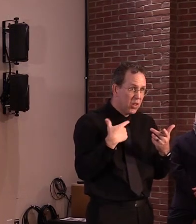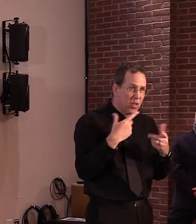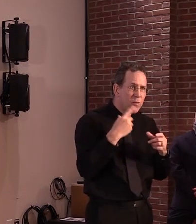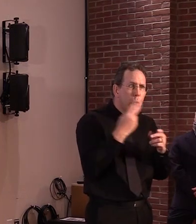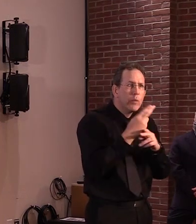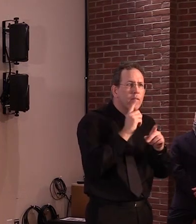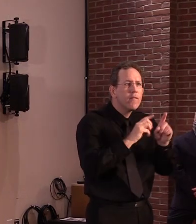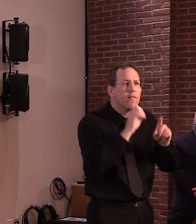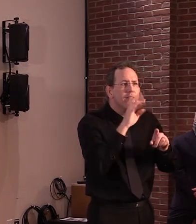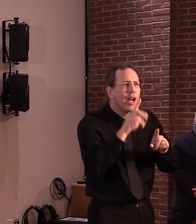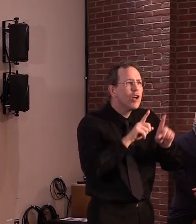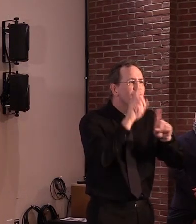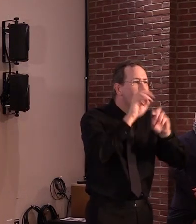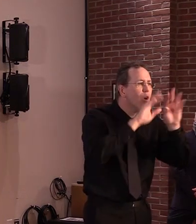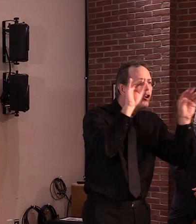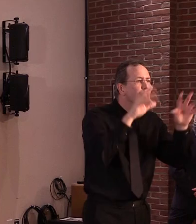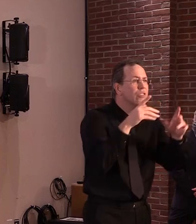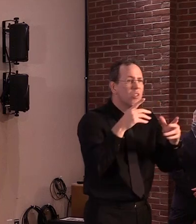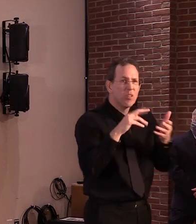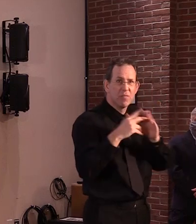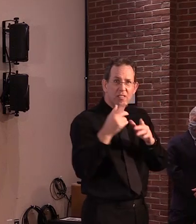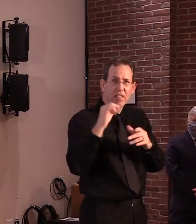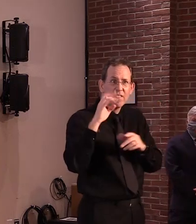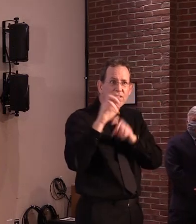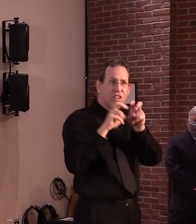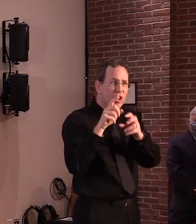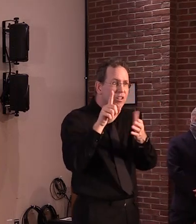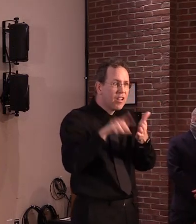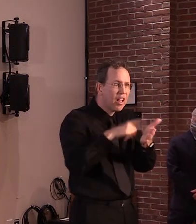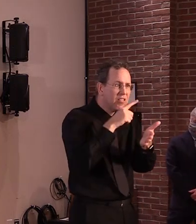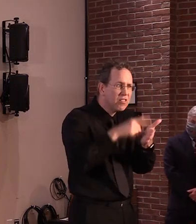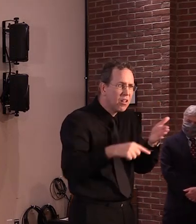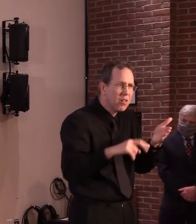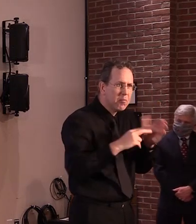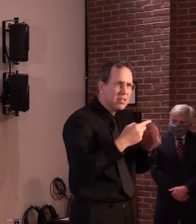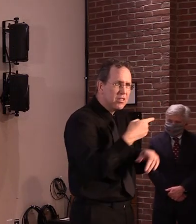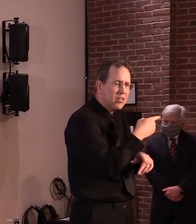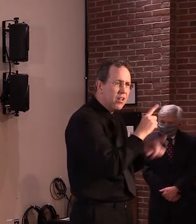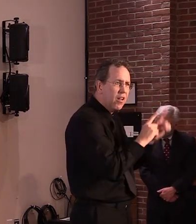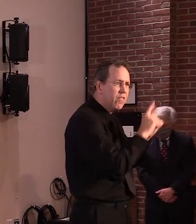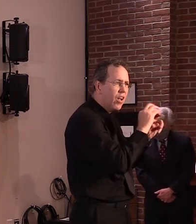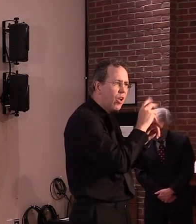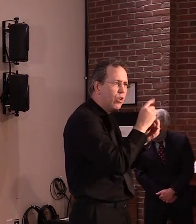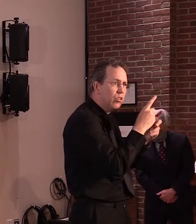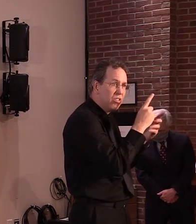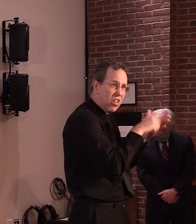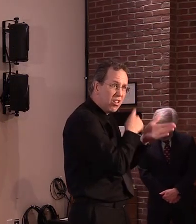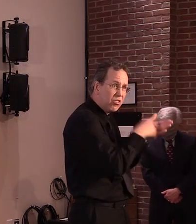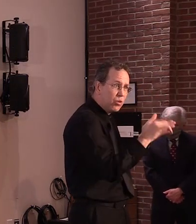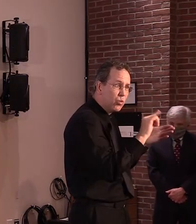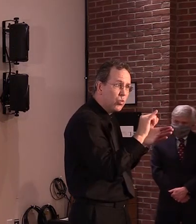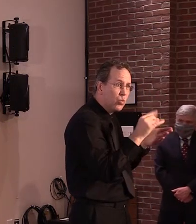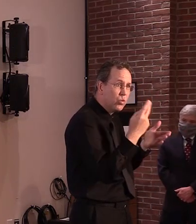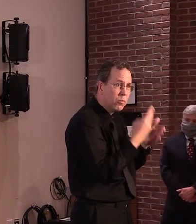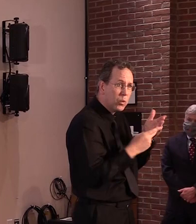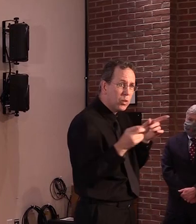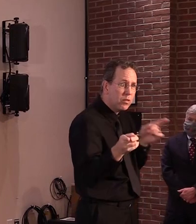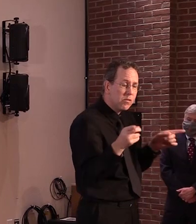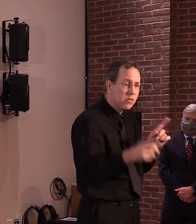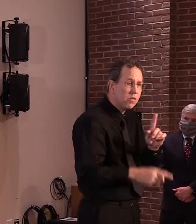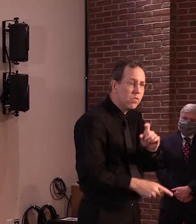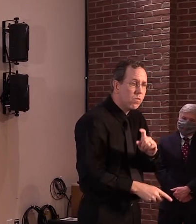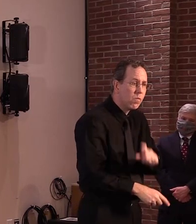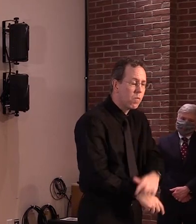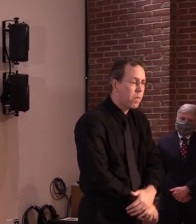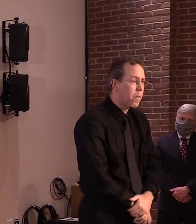I don't know if they would really cover the fireworks displays themselves. It would probably, you know, it